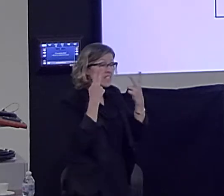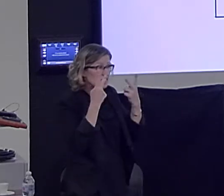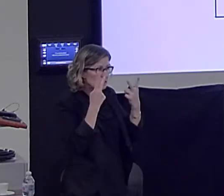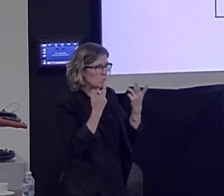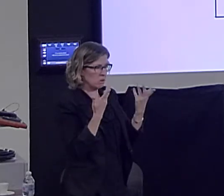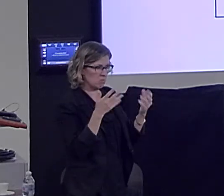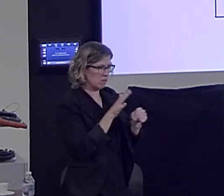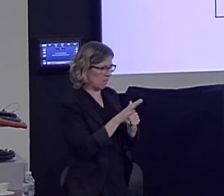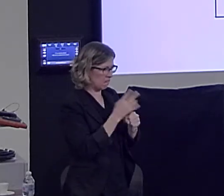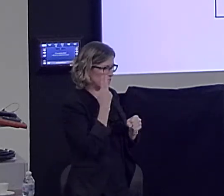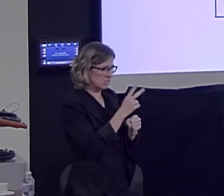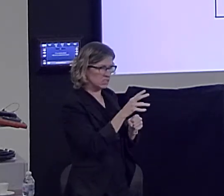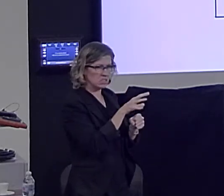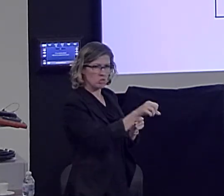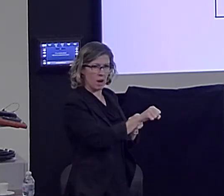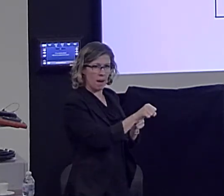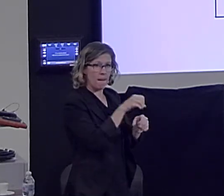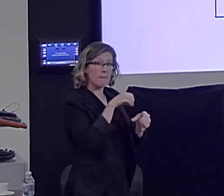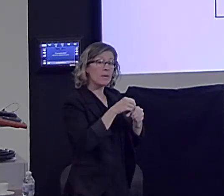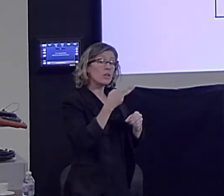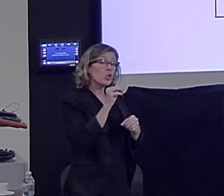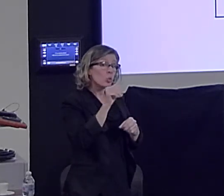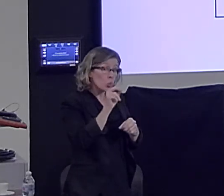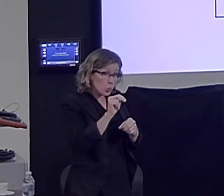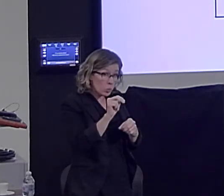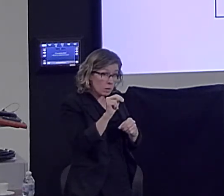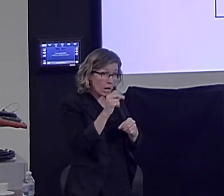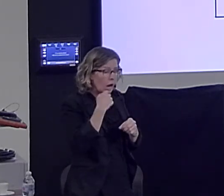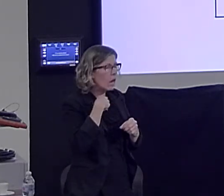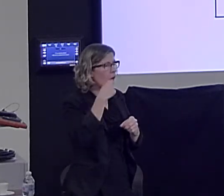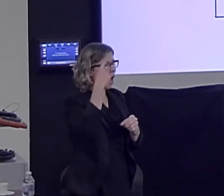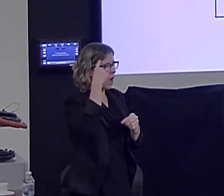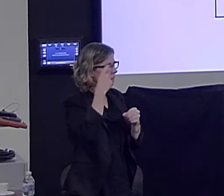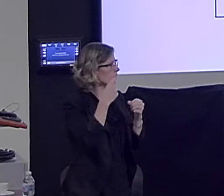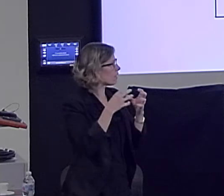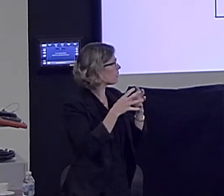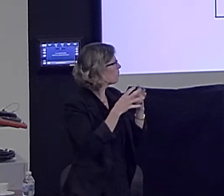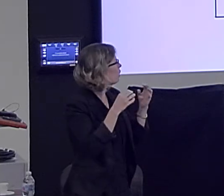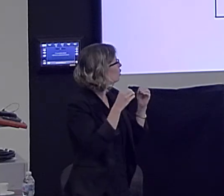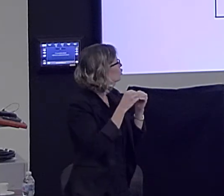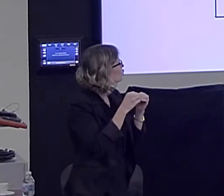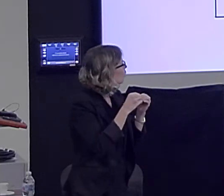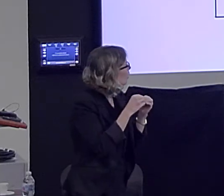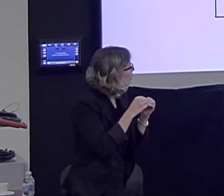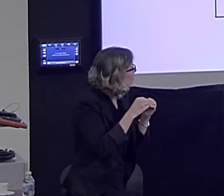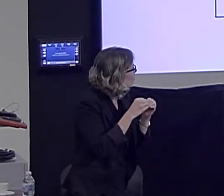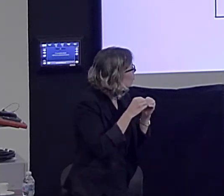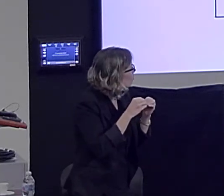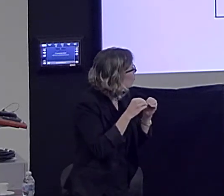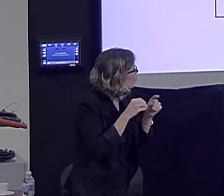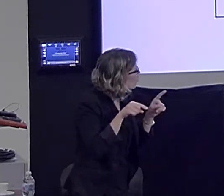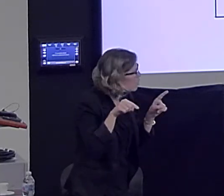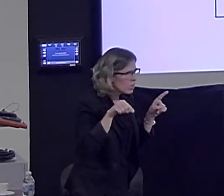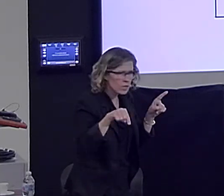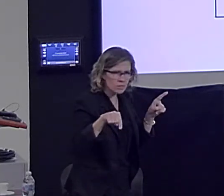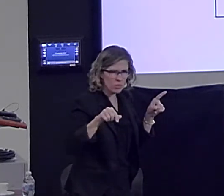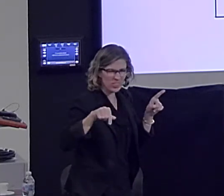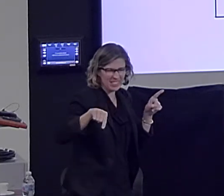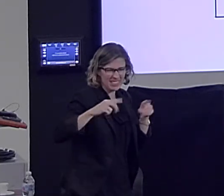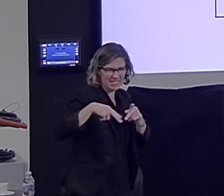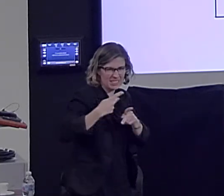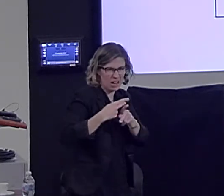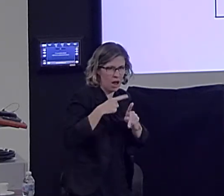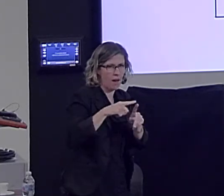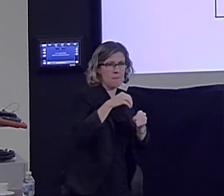it's grasping. In humans, I think they are much more strictly tuned neurons, but not in